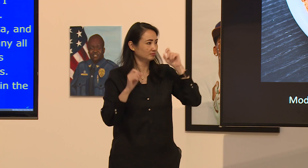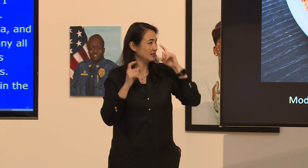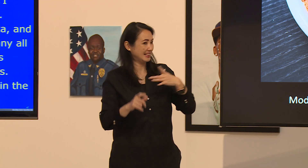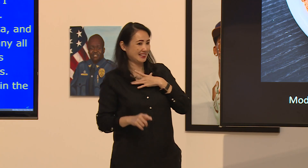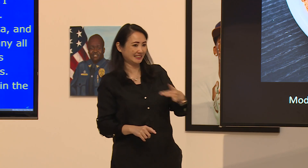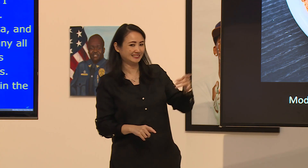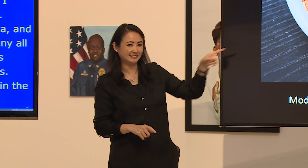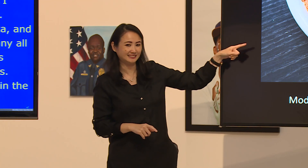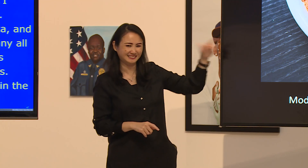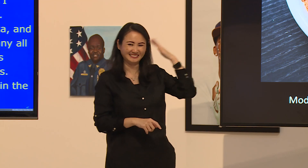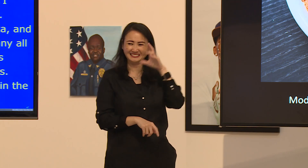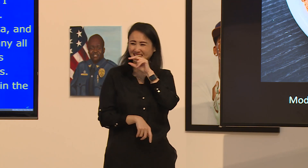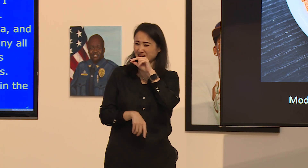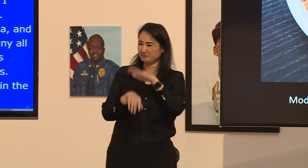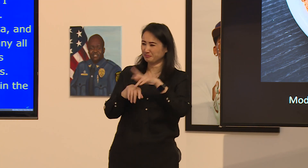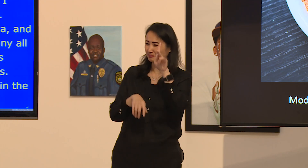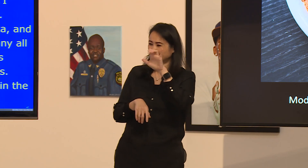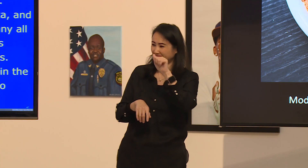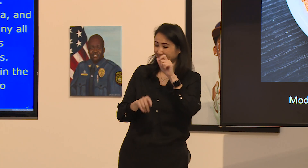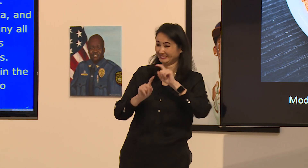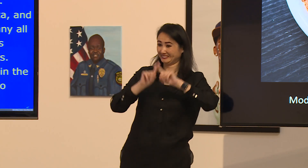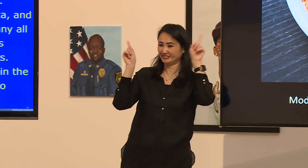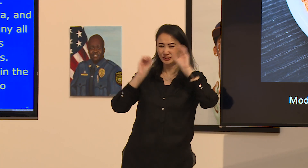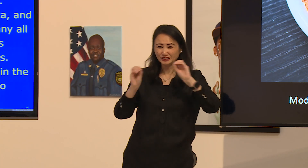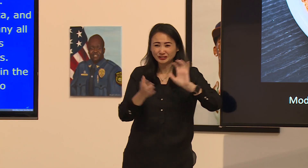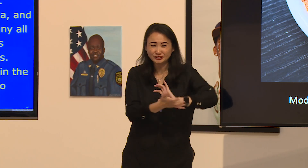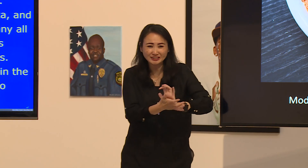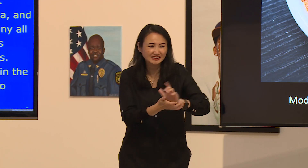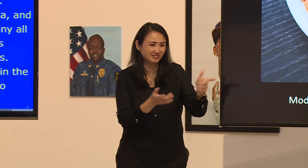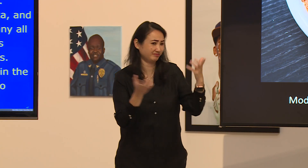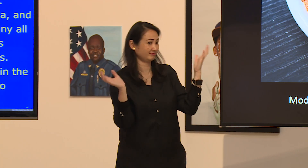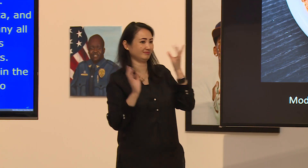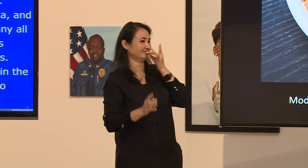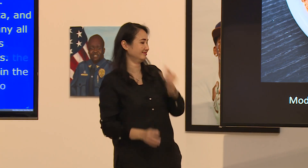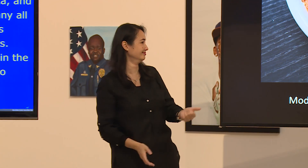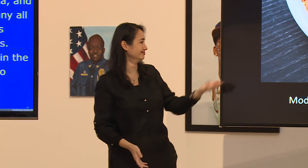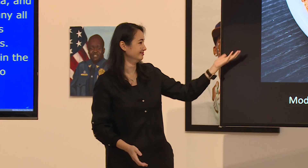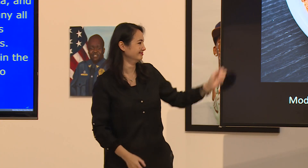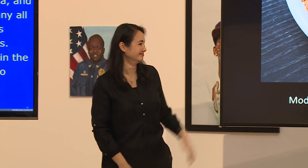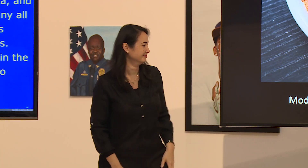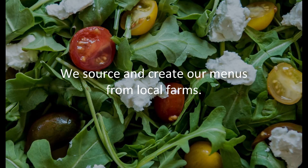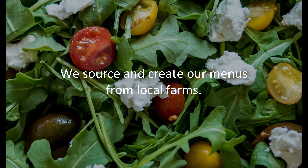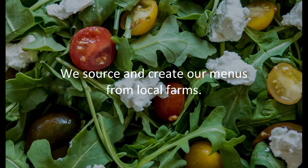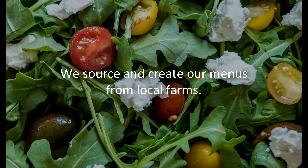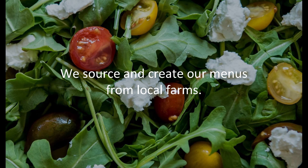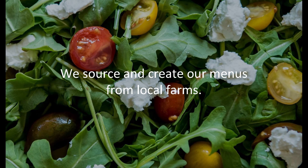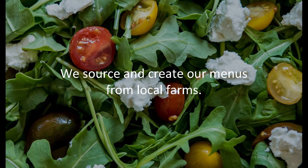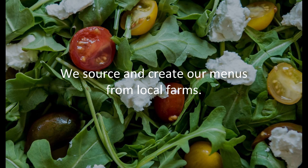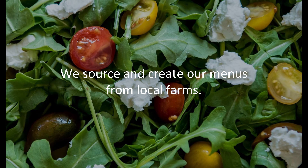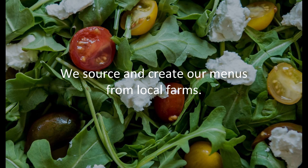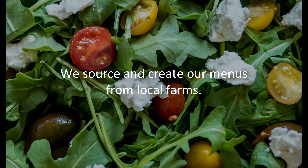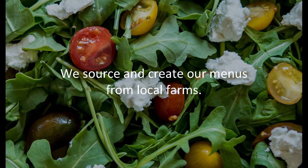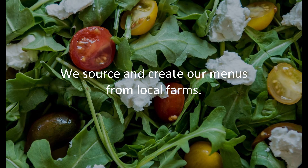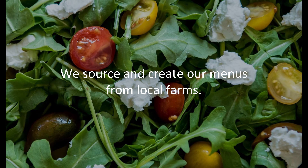new thing, not something that they've had elsewhere. And so that's how we were able to take off and find our niche.